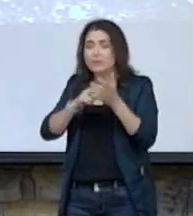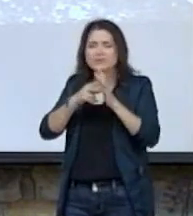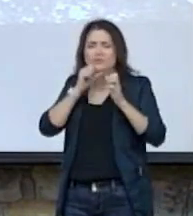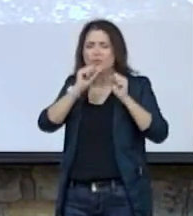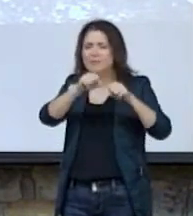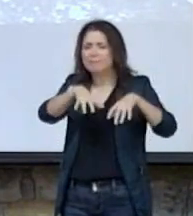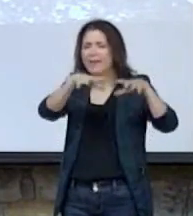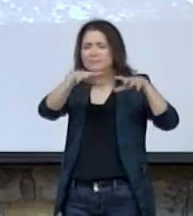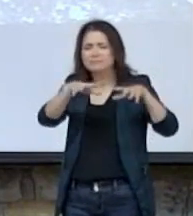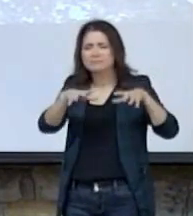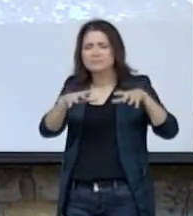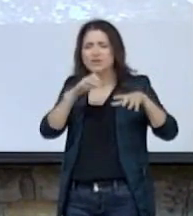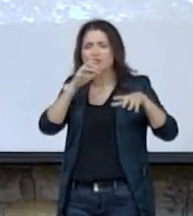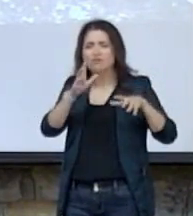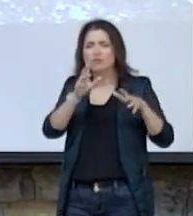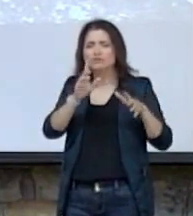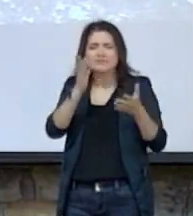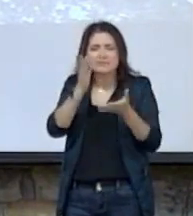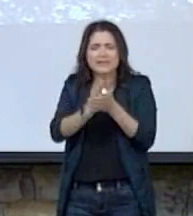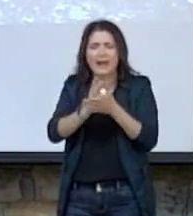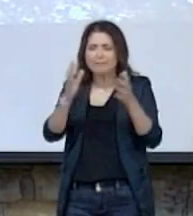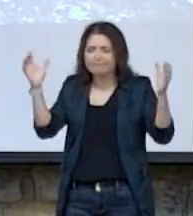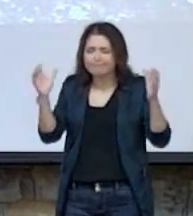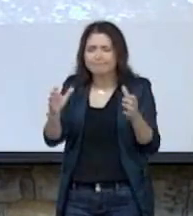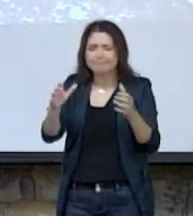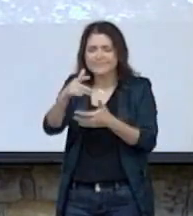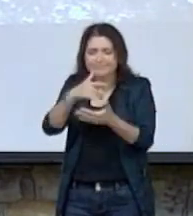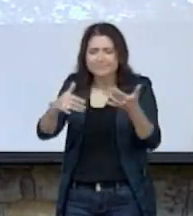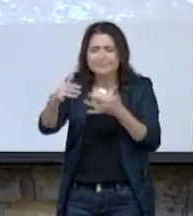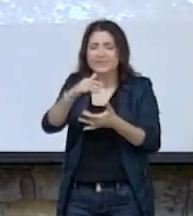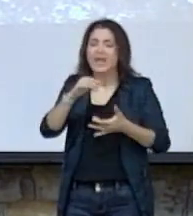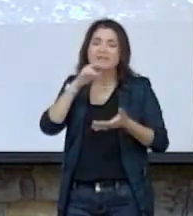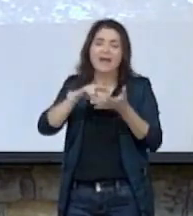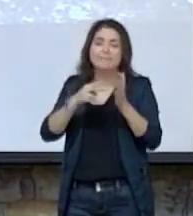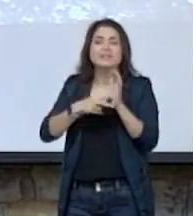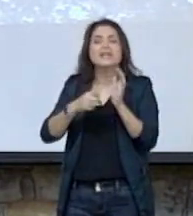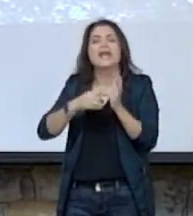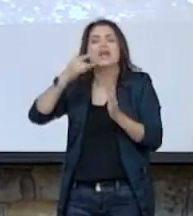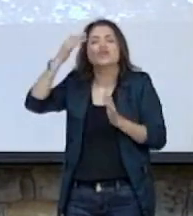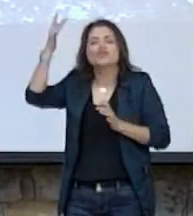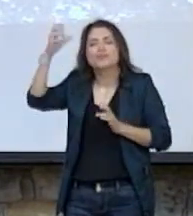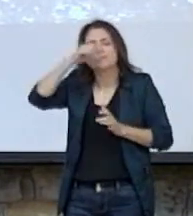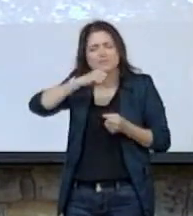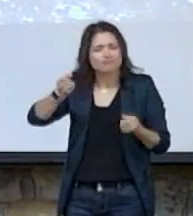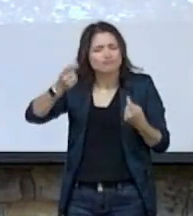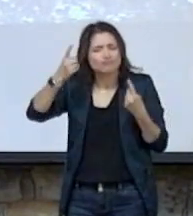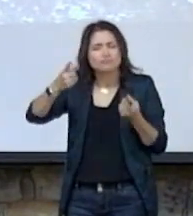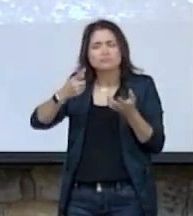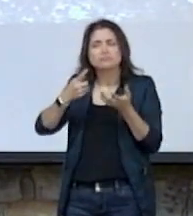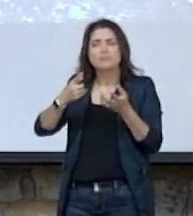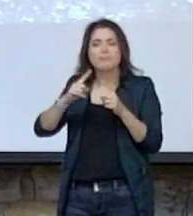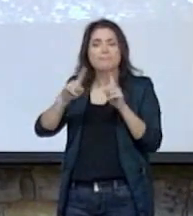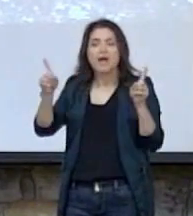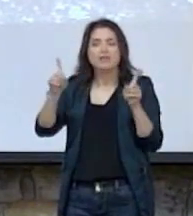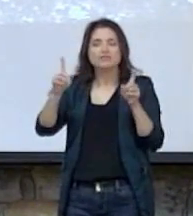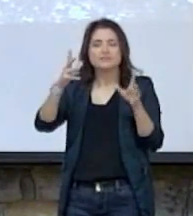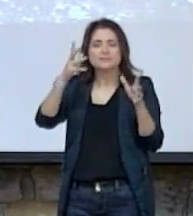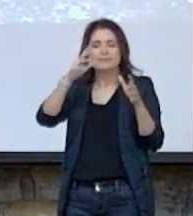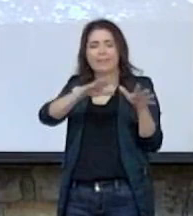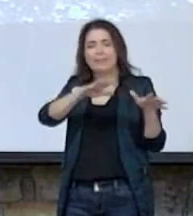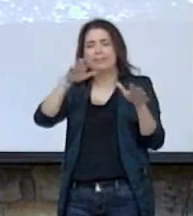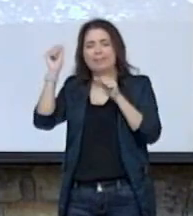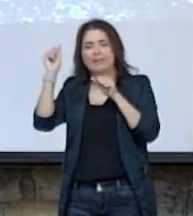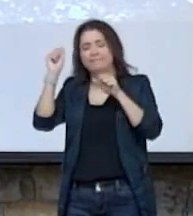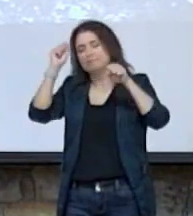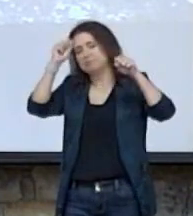it. Don't walk away from being together. He's not talking about occasionally missing. He's talking about walking away from it altogether.